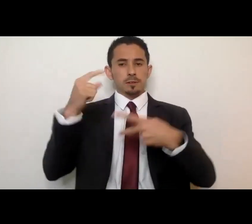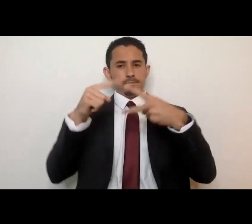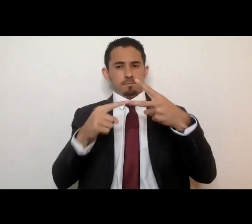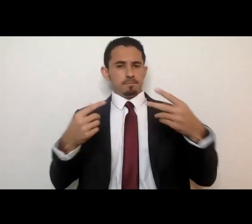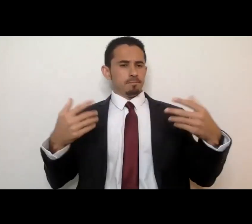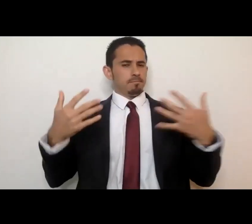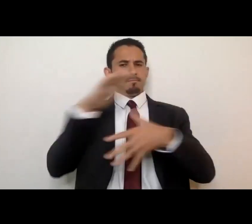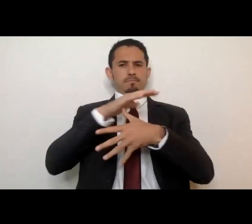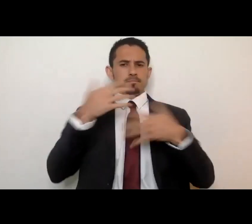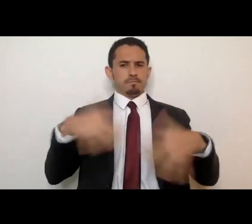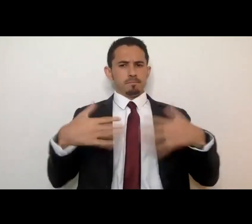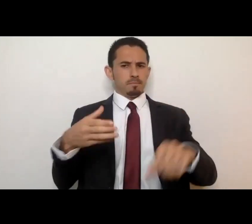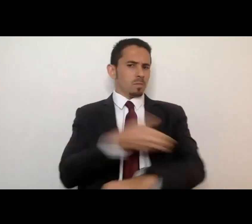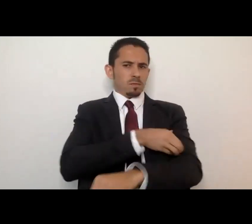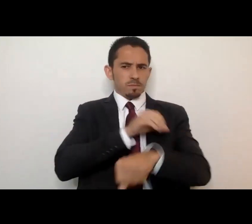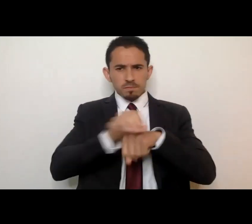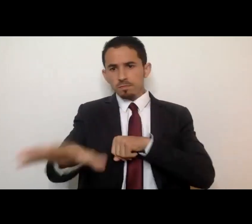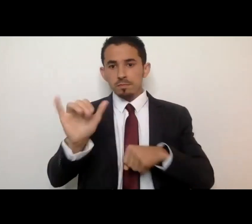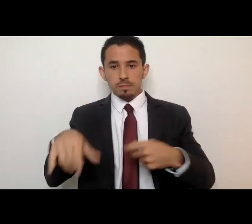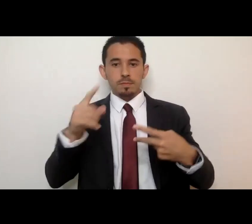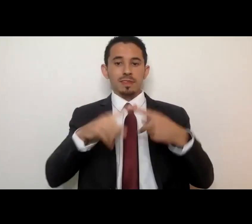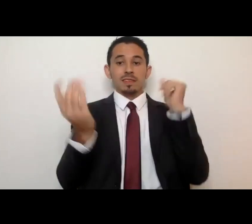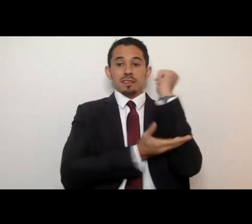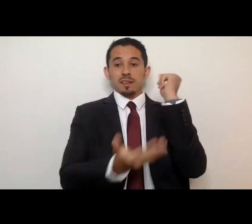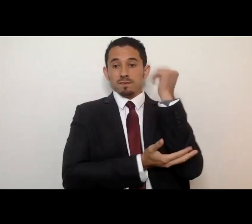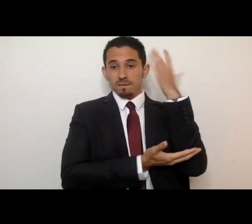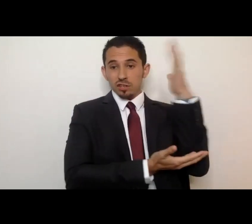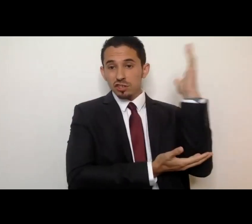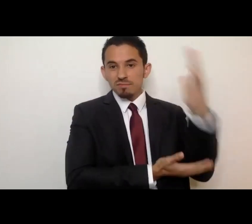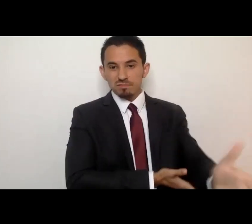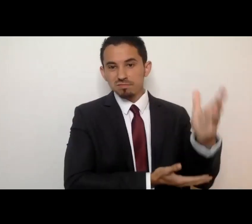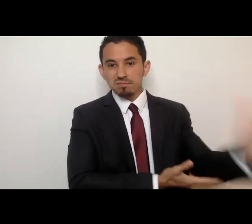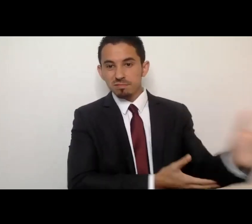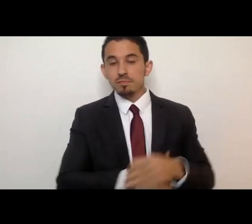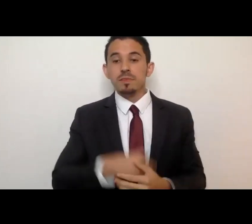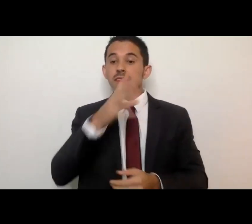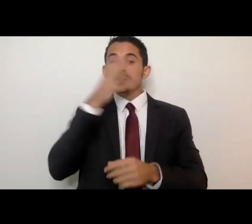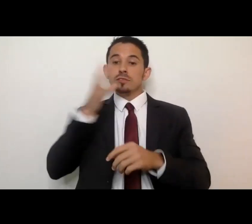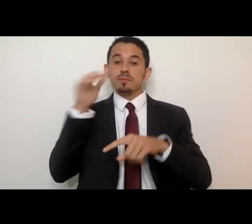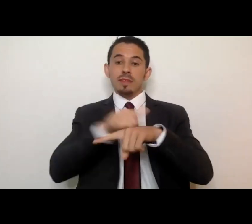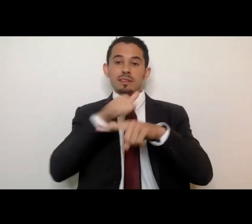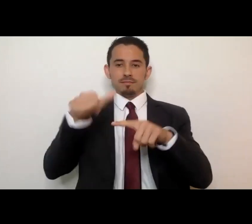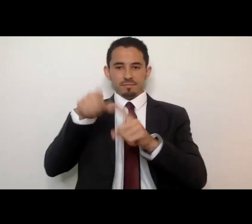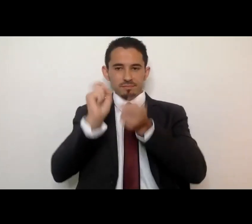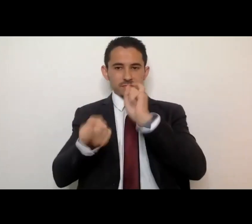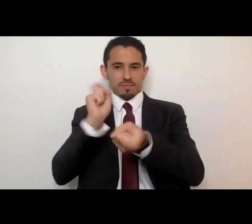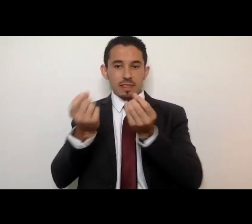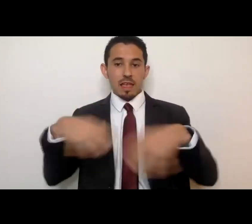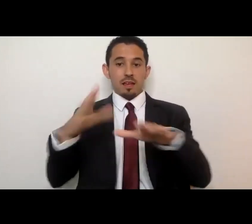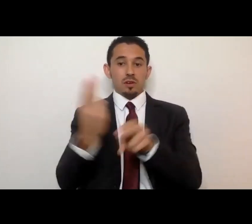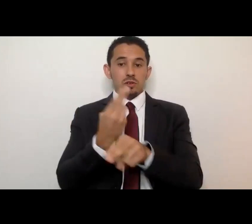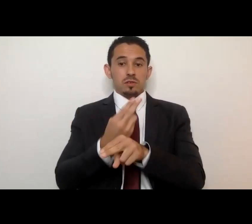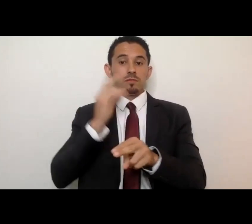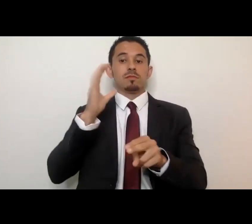So one of the many factors influencing the rise of tick-borne diseases is, again, land use changes and agriculture